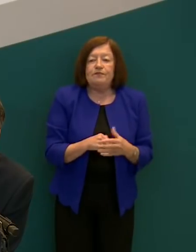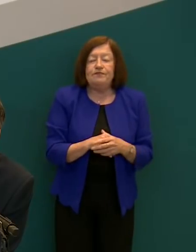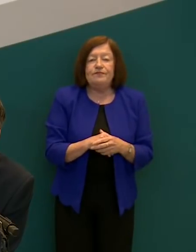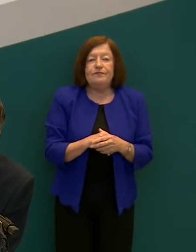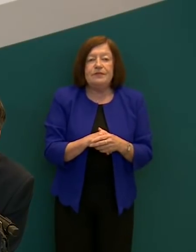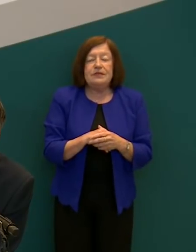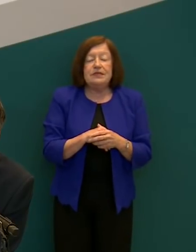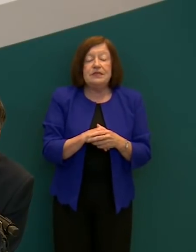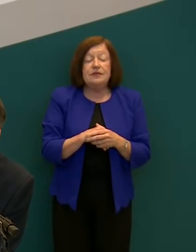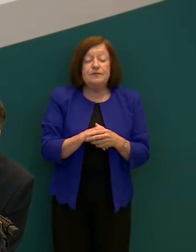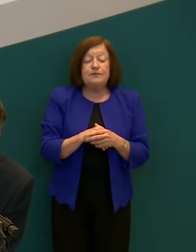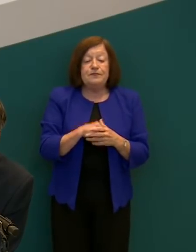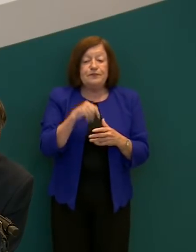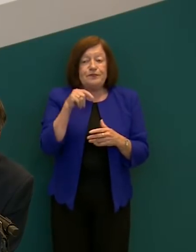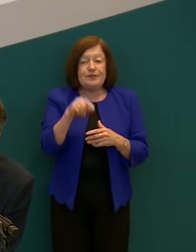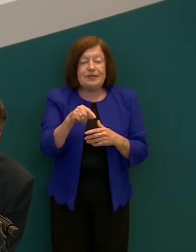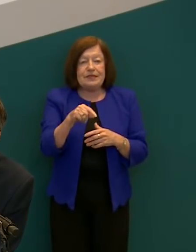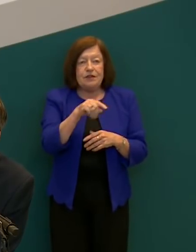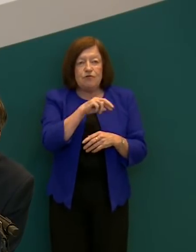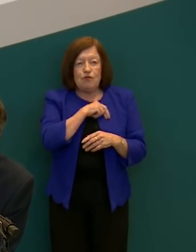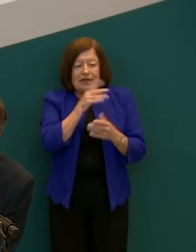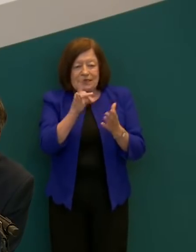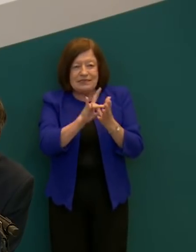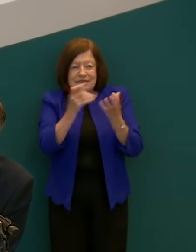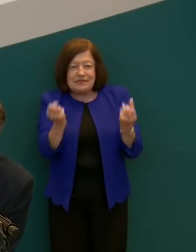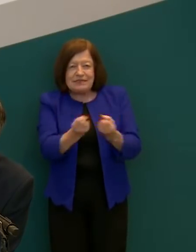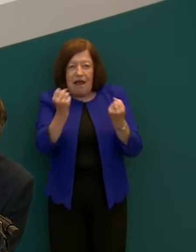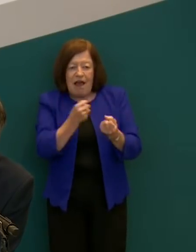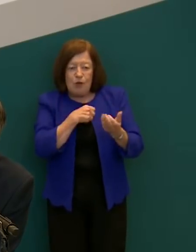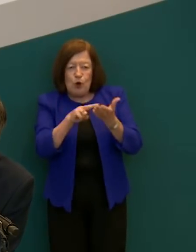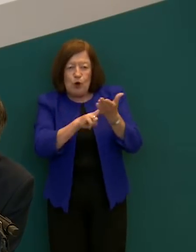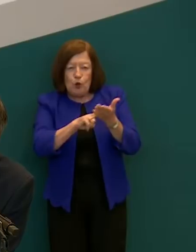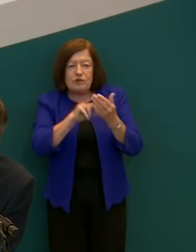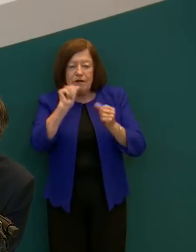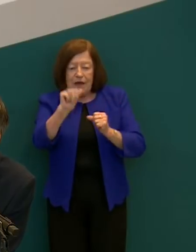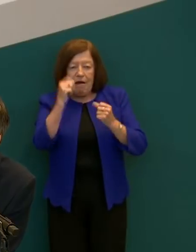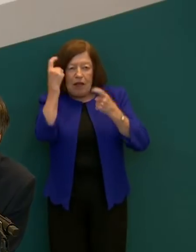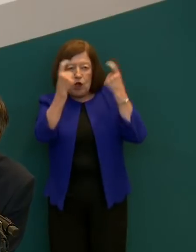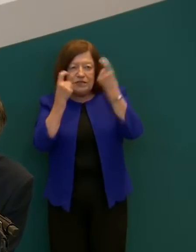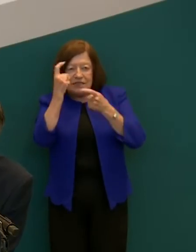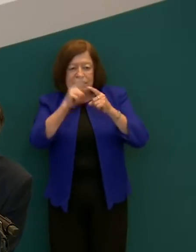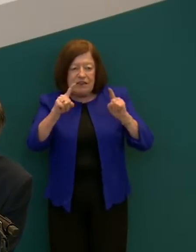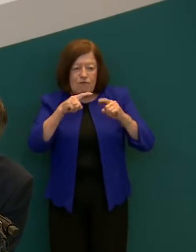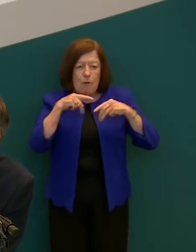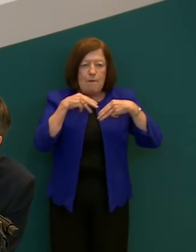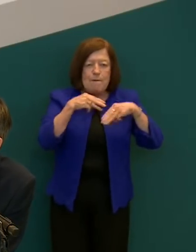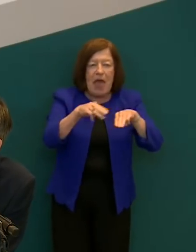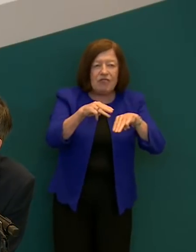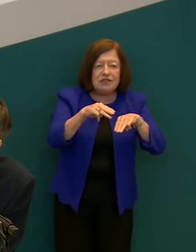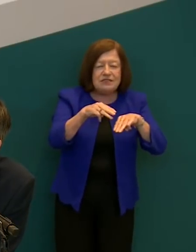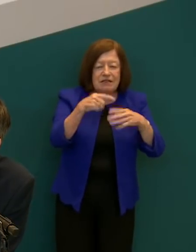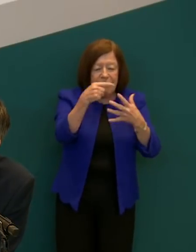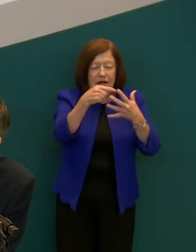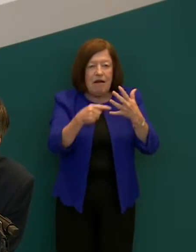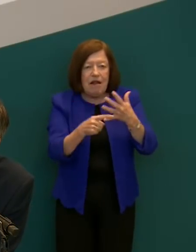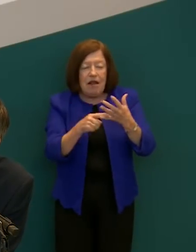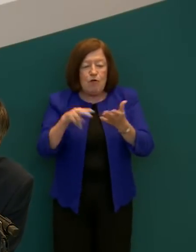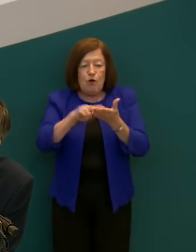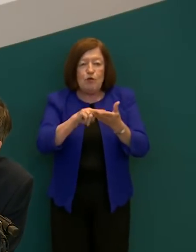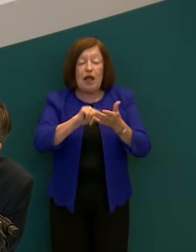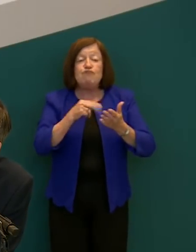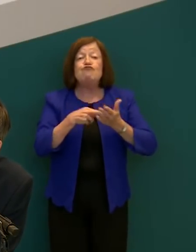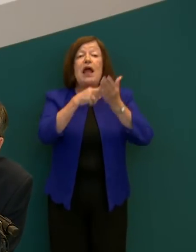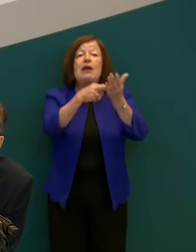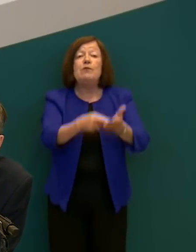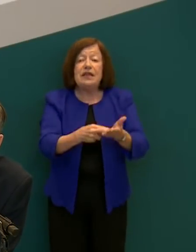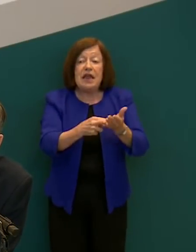It sets out the kind of key indicators that we use when we're considering measures or release of measures or imposition,